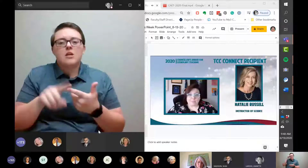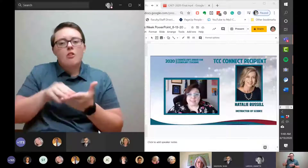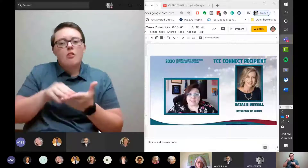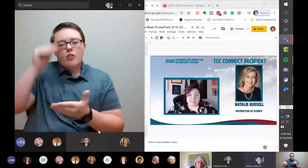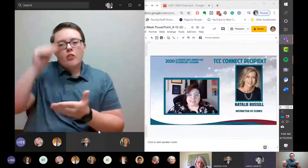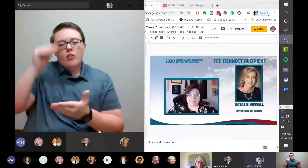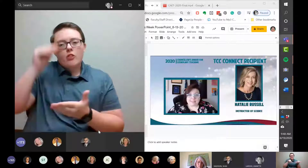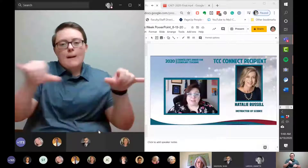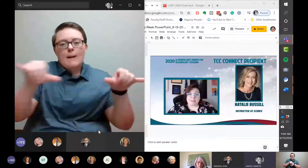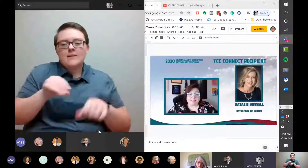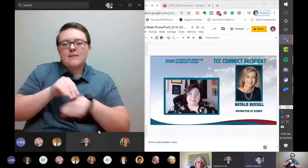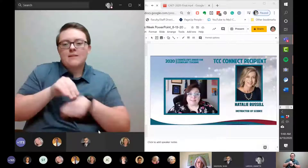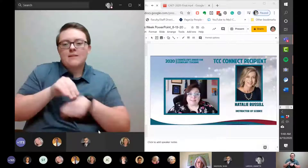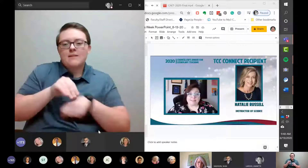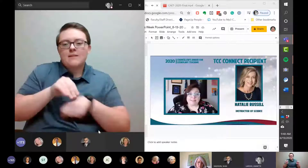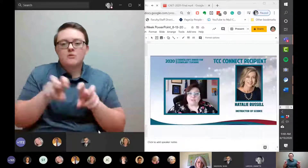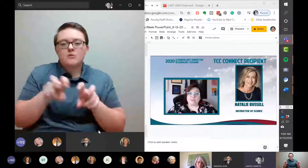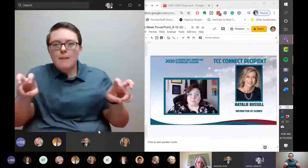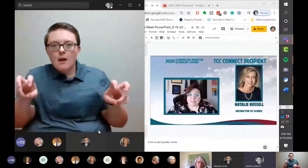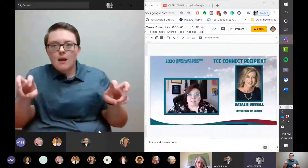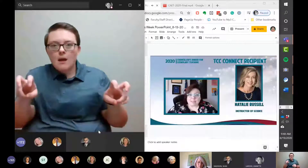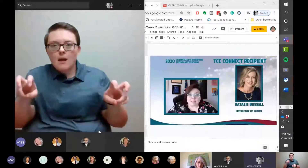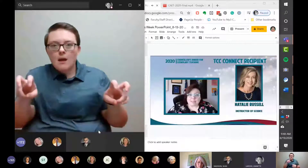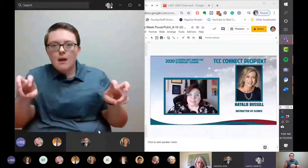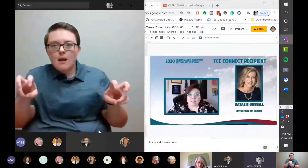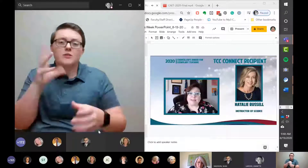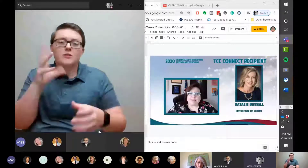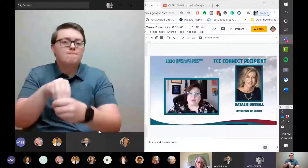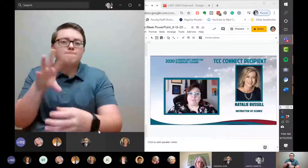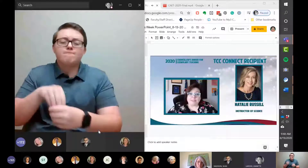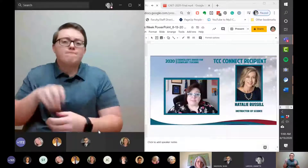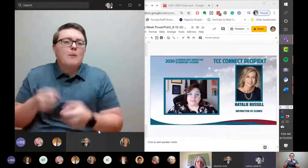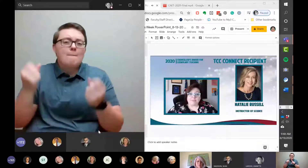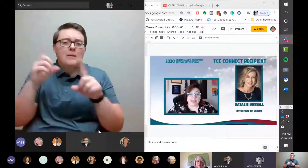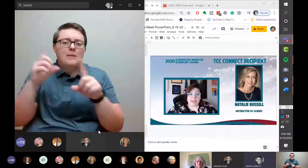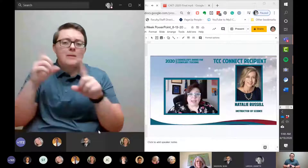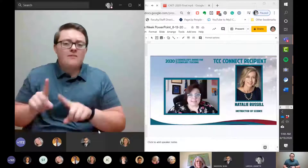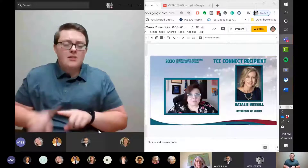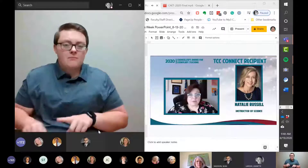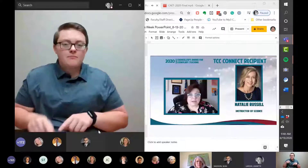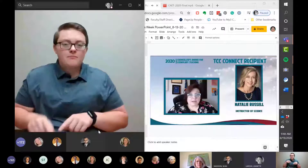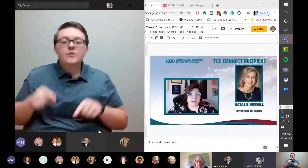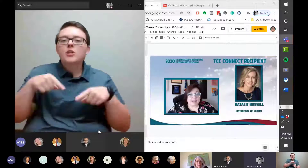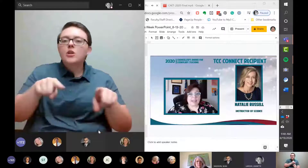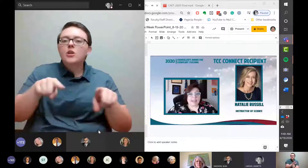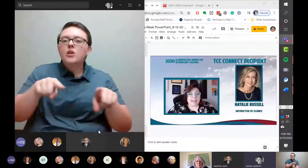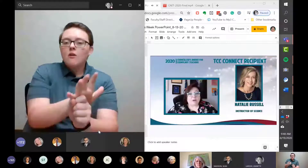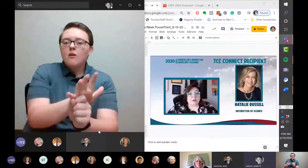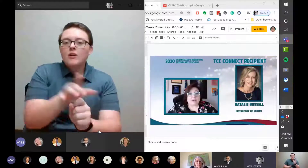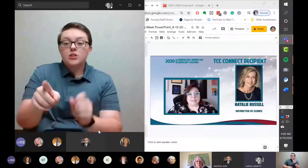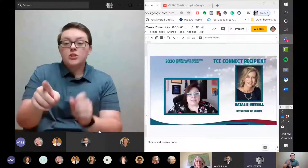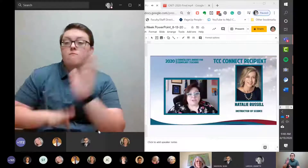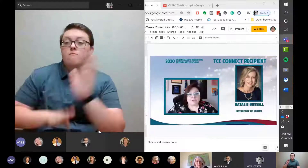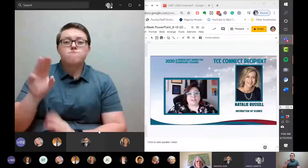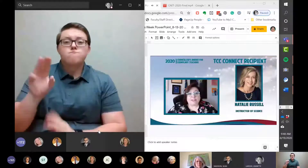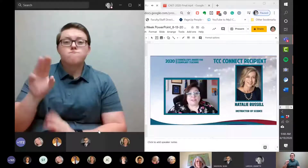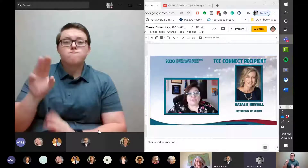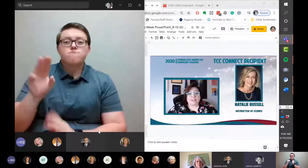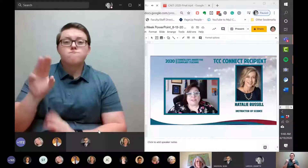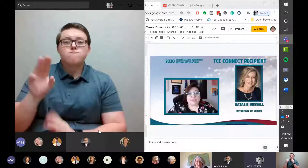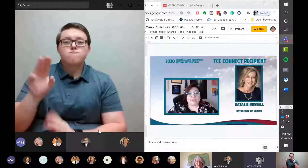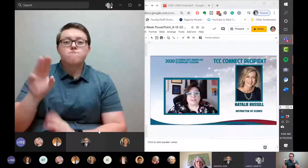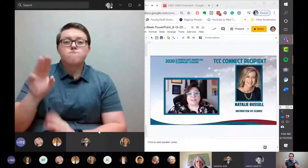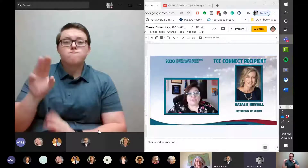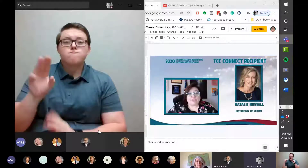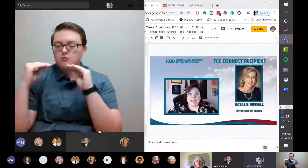numerous campus and district communities. During the pandemic, Natalie rapidly developed MS Teams training, empowering her peers to